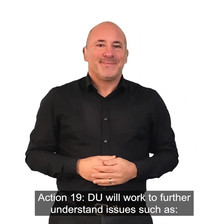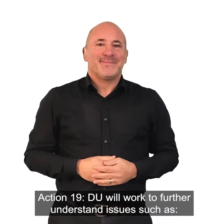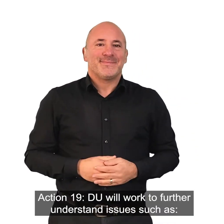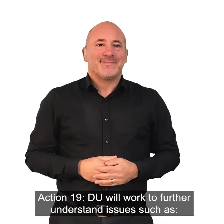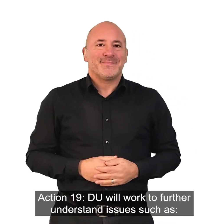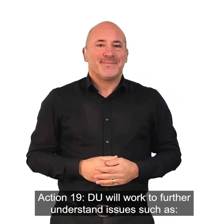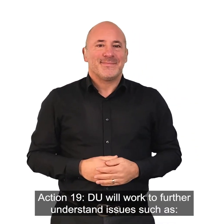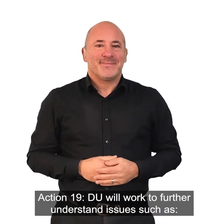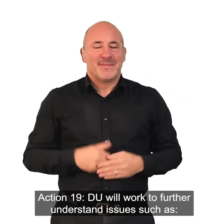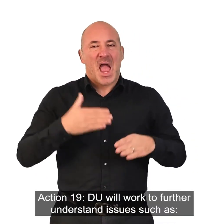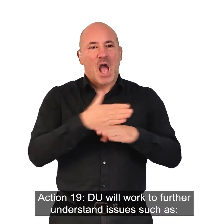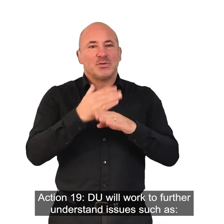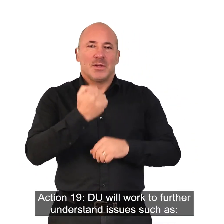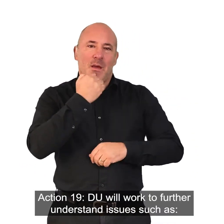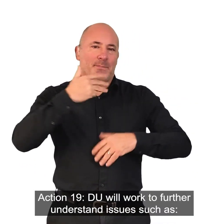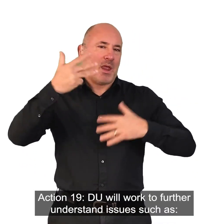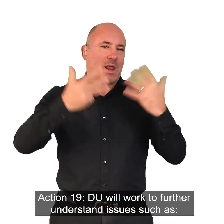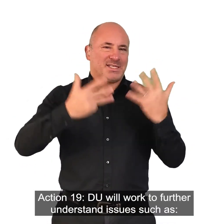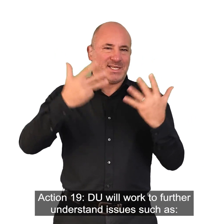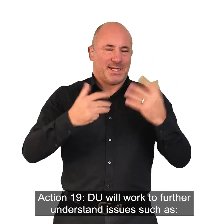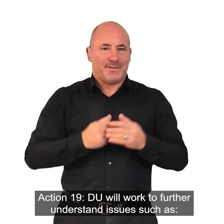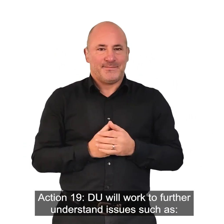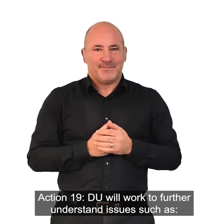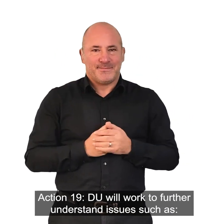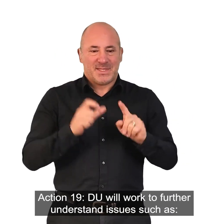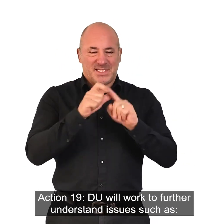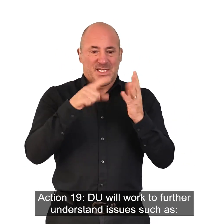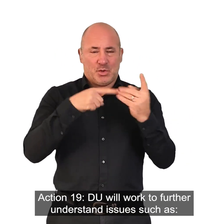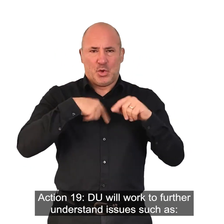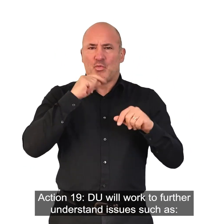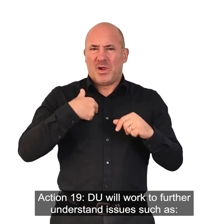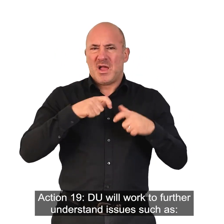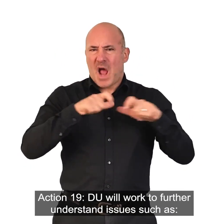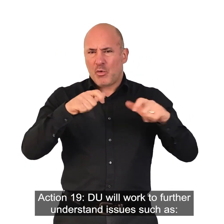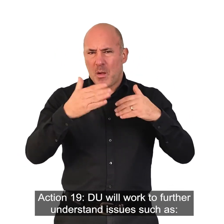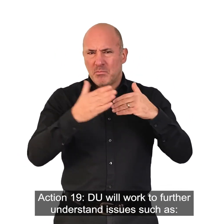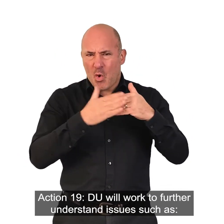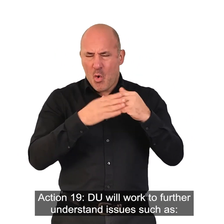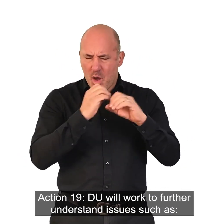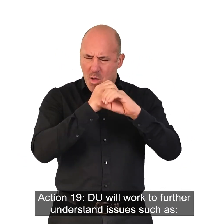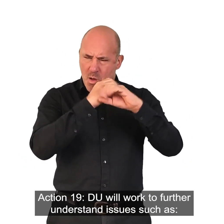Action 19. DU will work to further understand issues such as